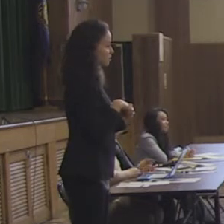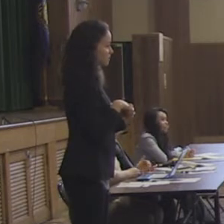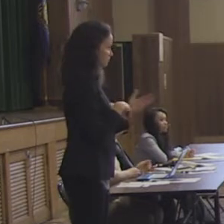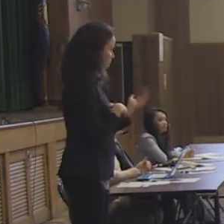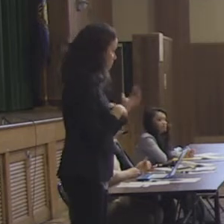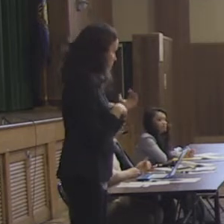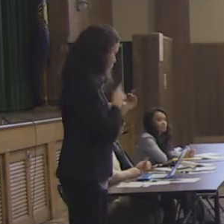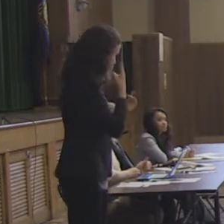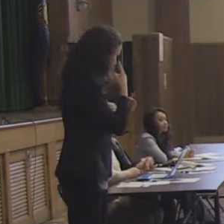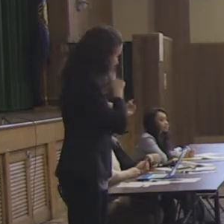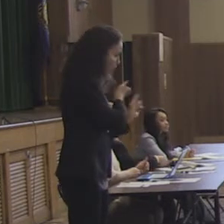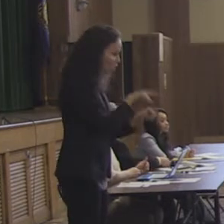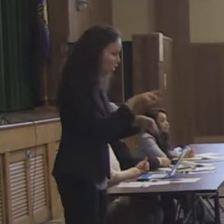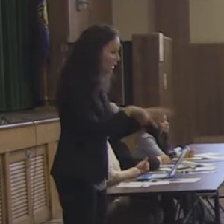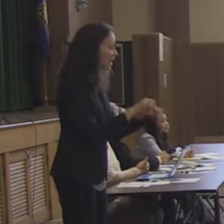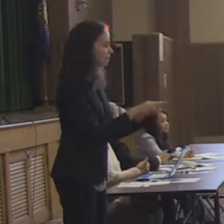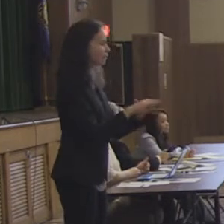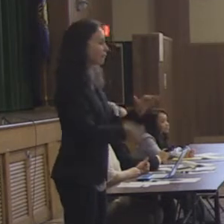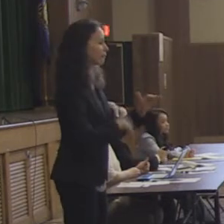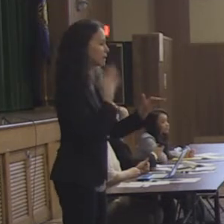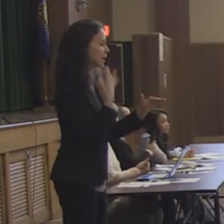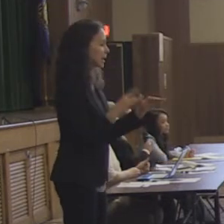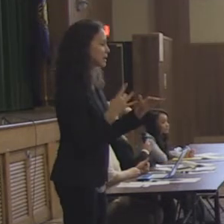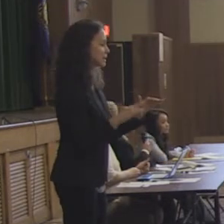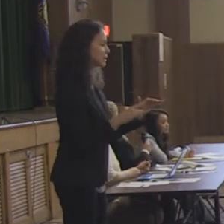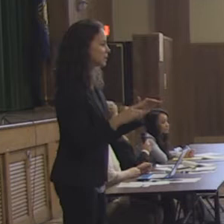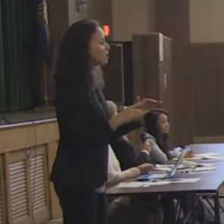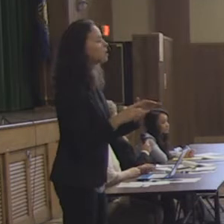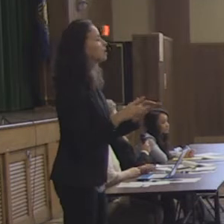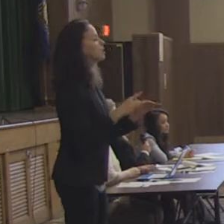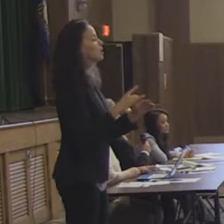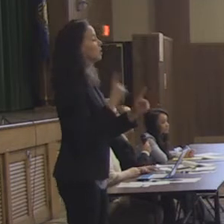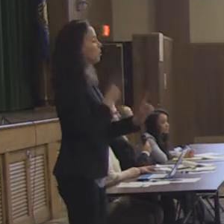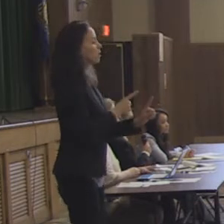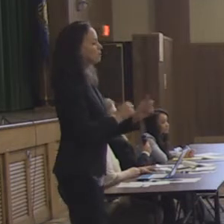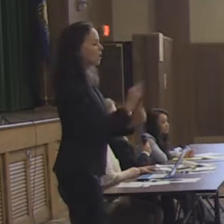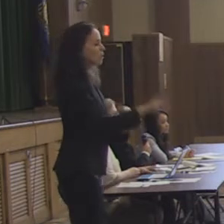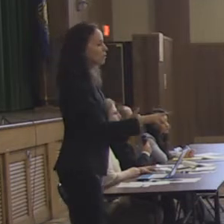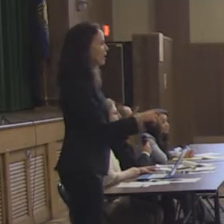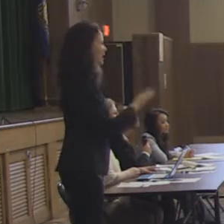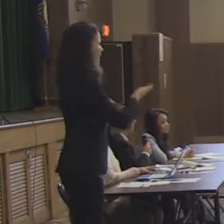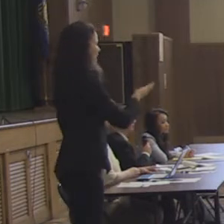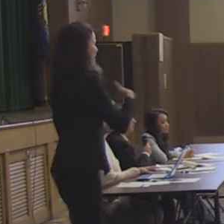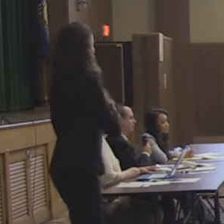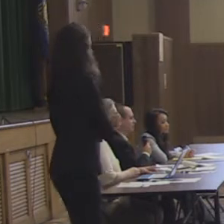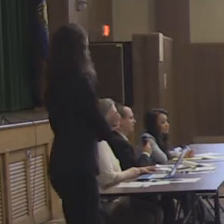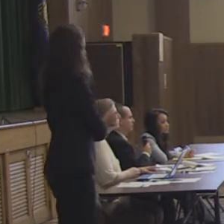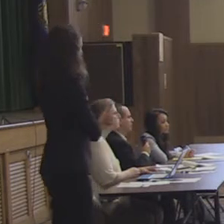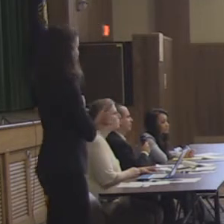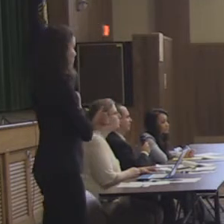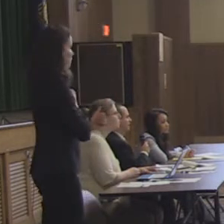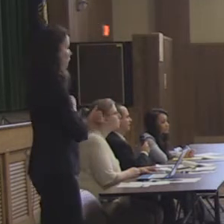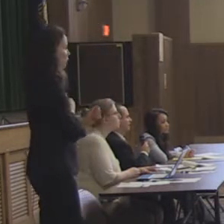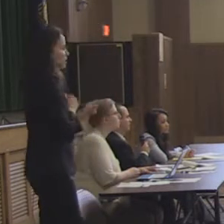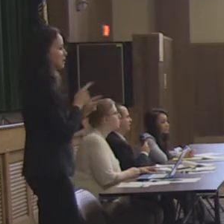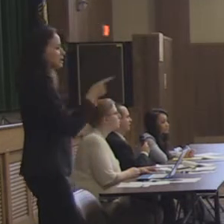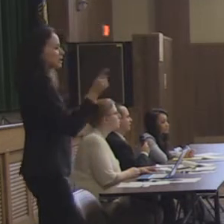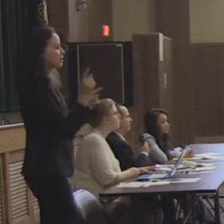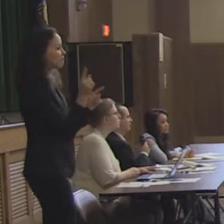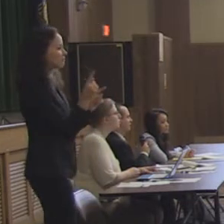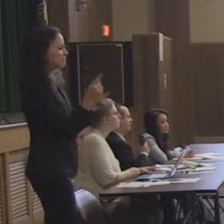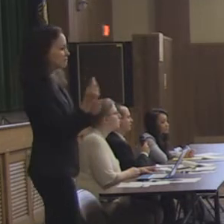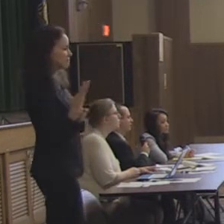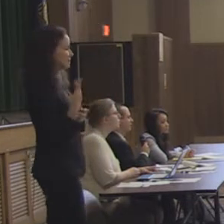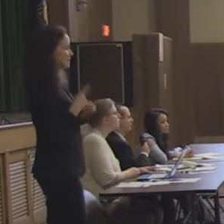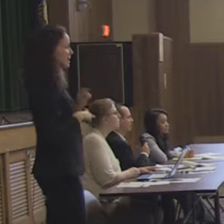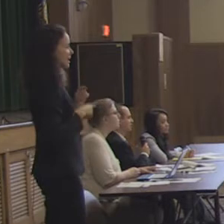consulted to see them if the injury is minor, but we still wanted to follow up. Ma'am, I don't mean to interrupt. We're getting a couple complaints that we can't hear the